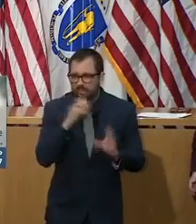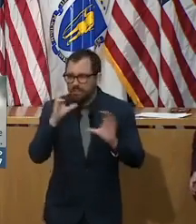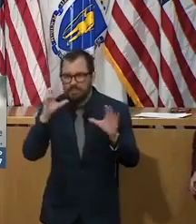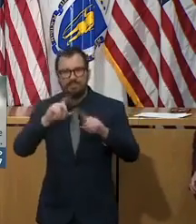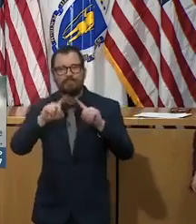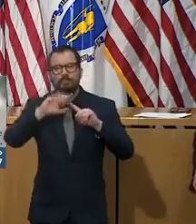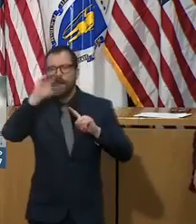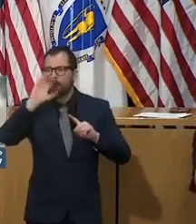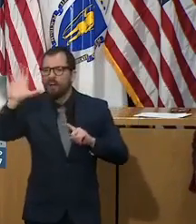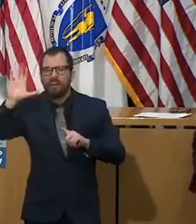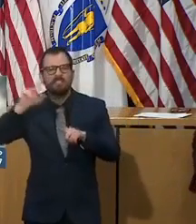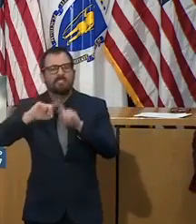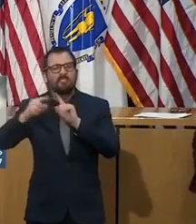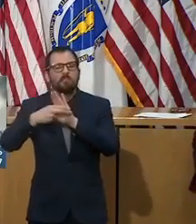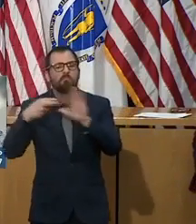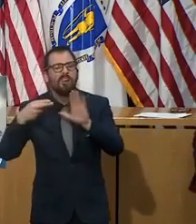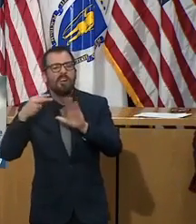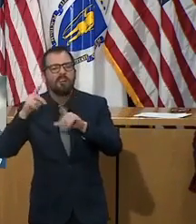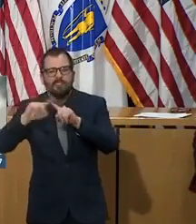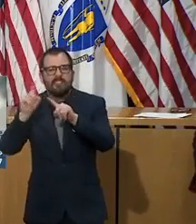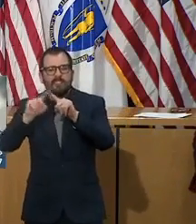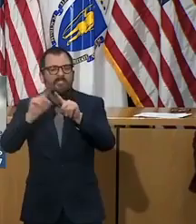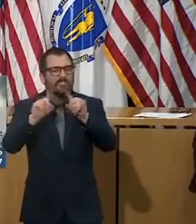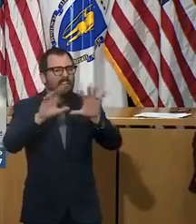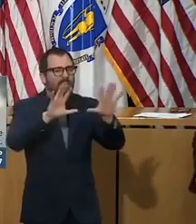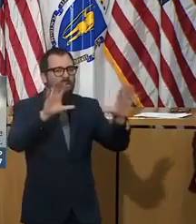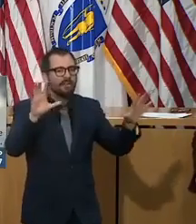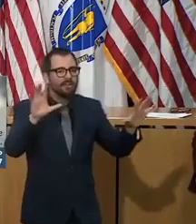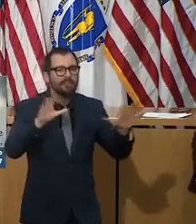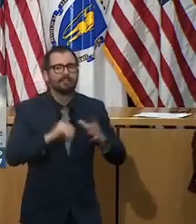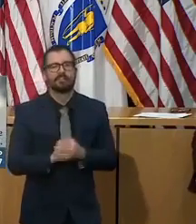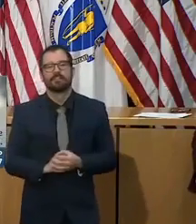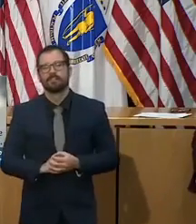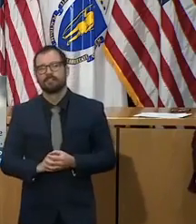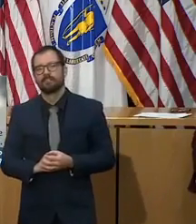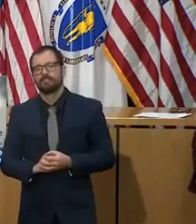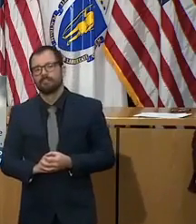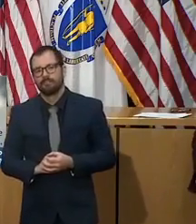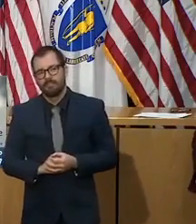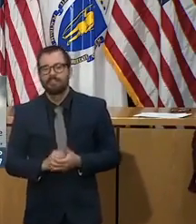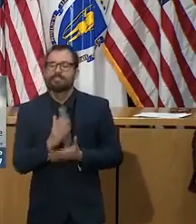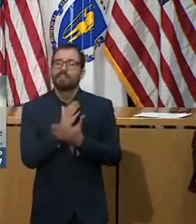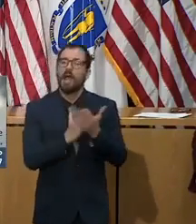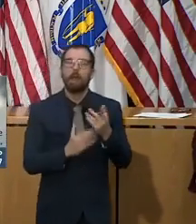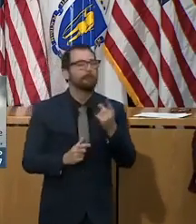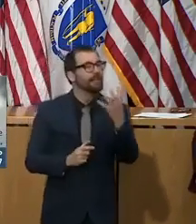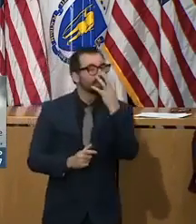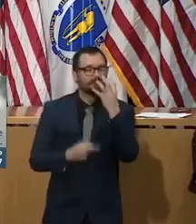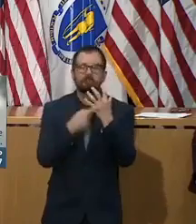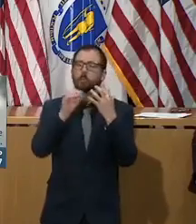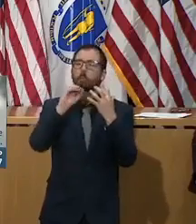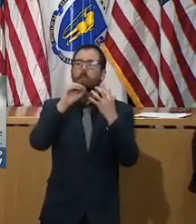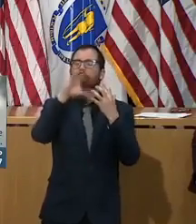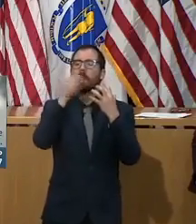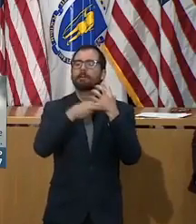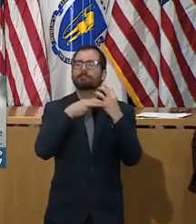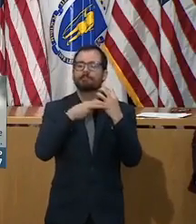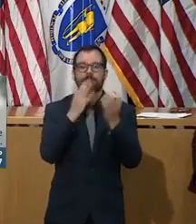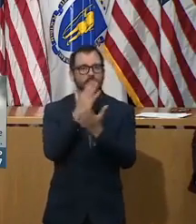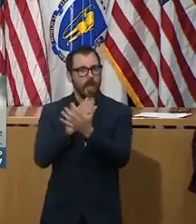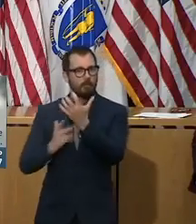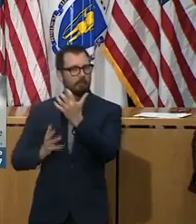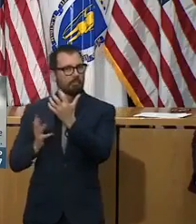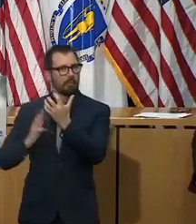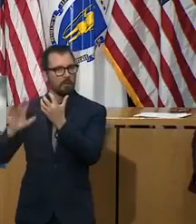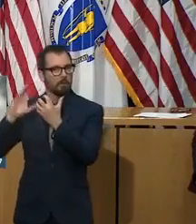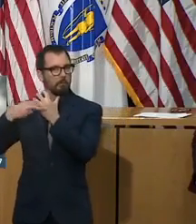sort of generic categories. And that was one of the reasons why we went and did the testing, and I think the testing was useful. Governor, is there frustration